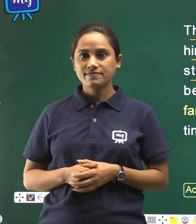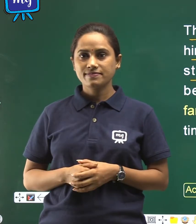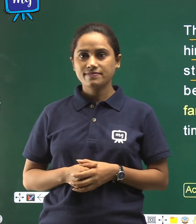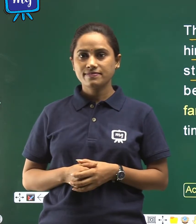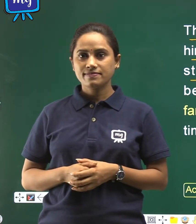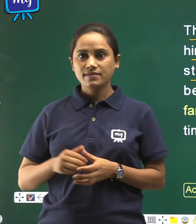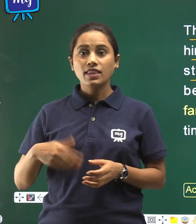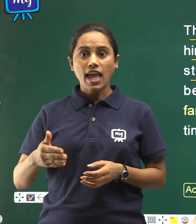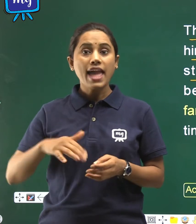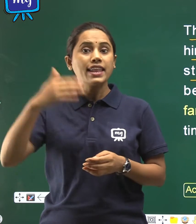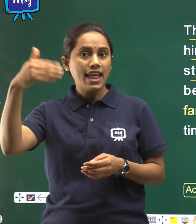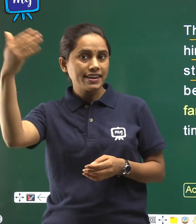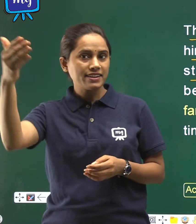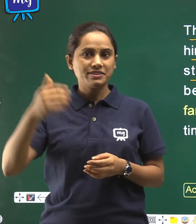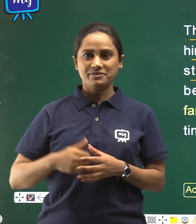and later